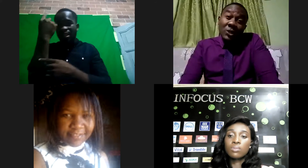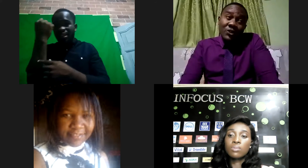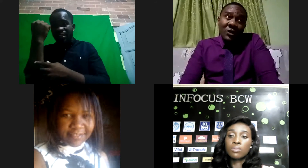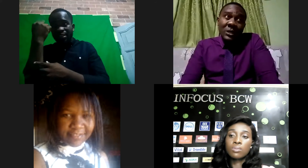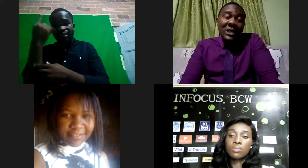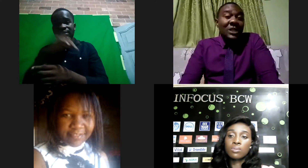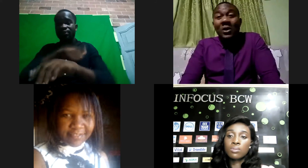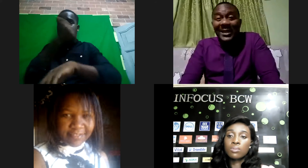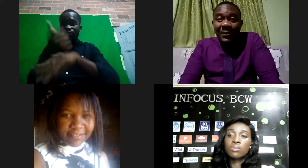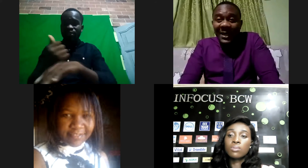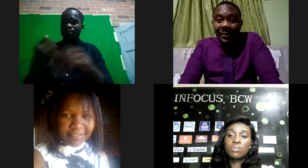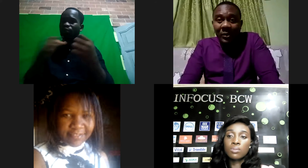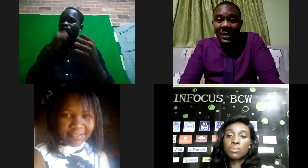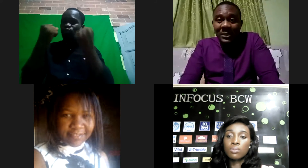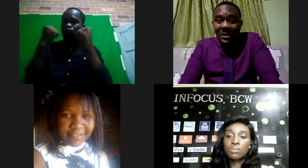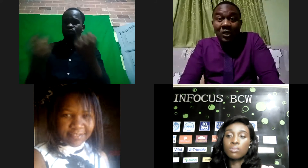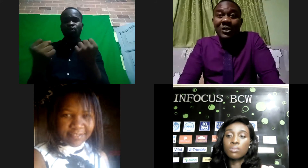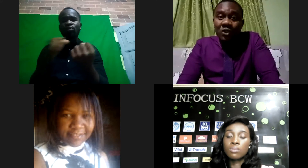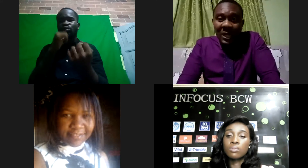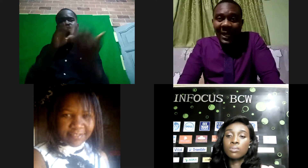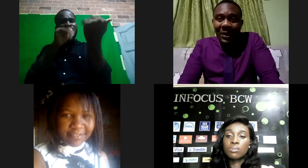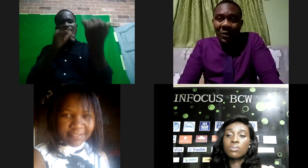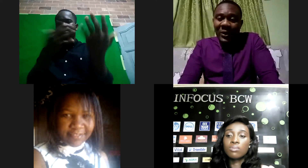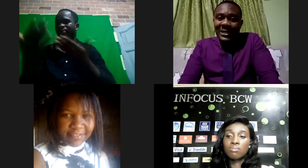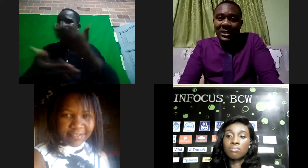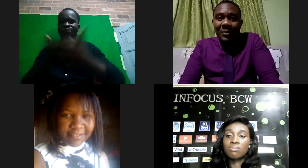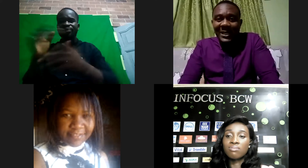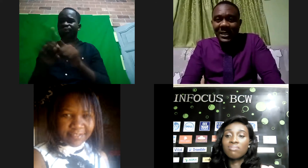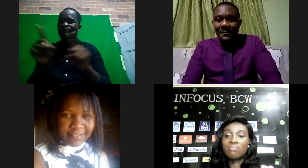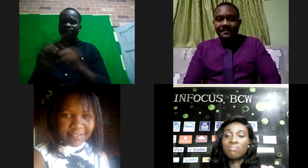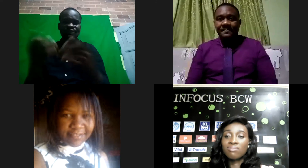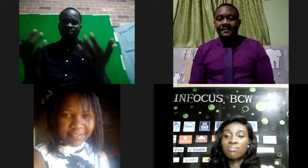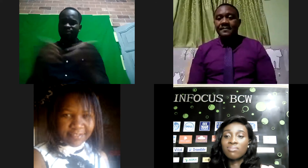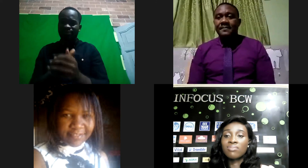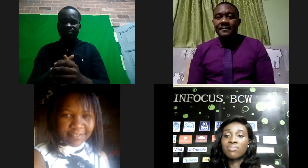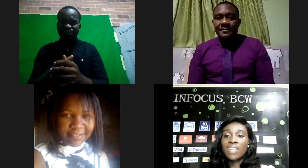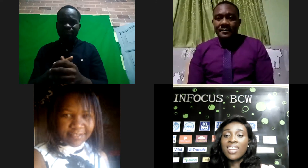is not strong, you don't expect the building to be stronger when it is completed.